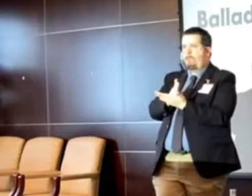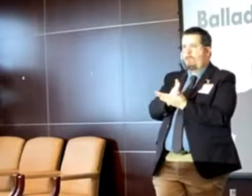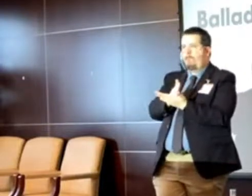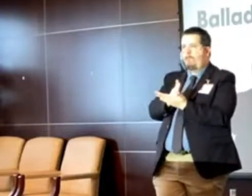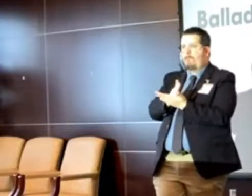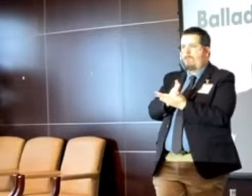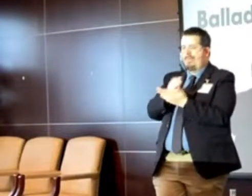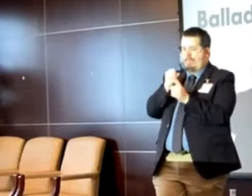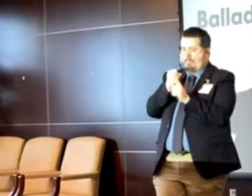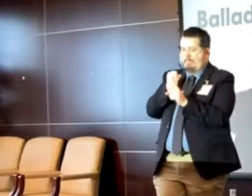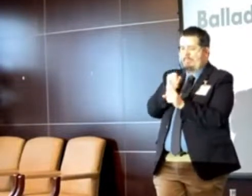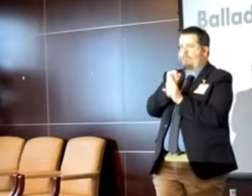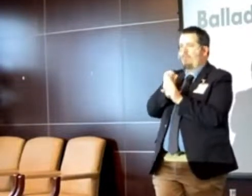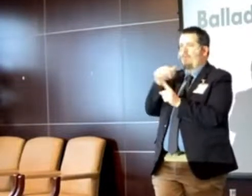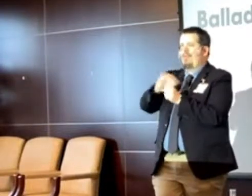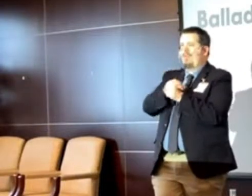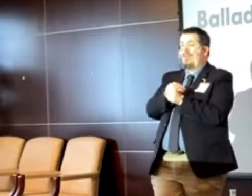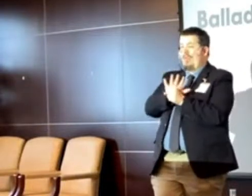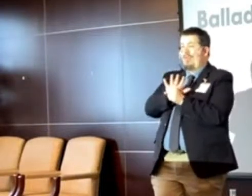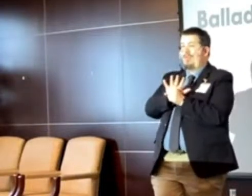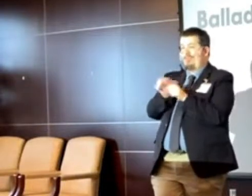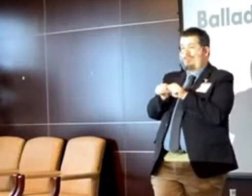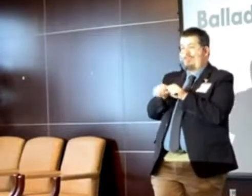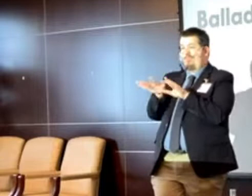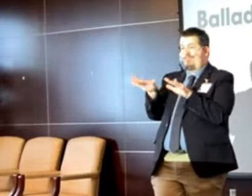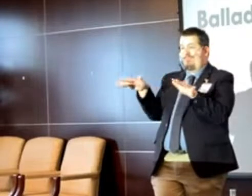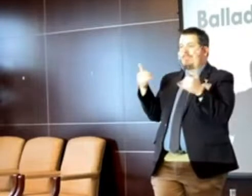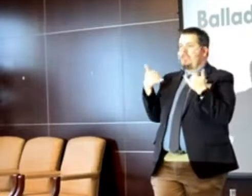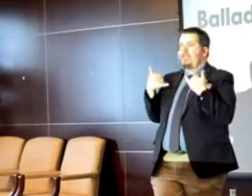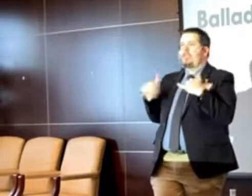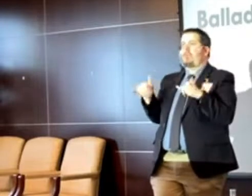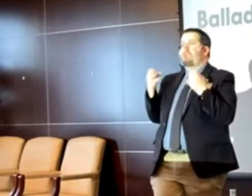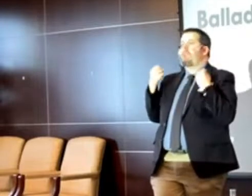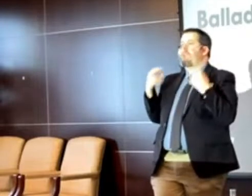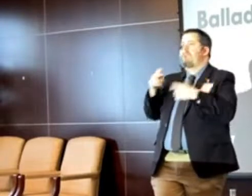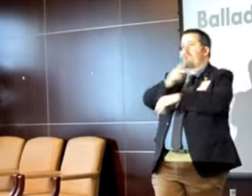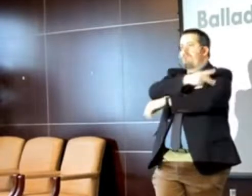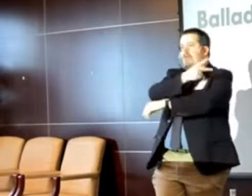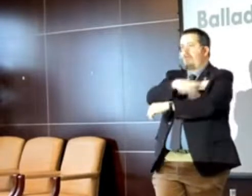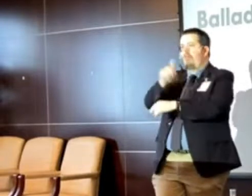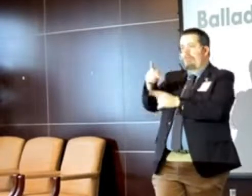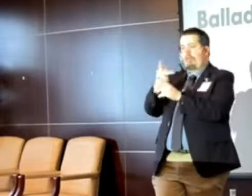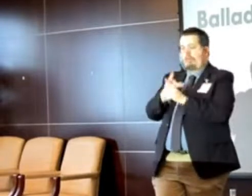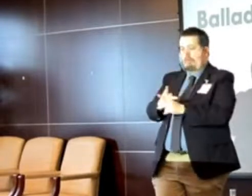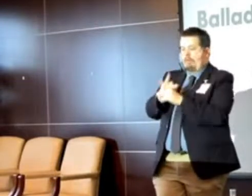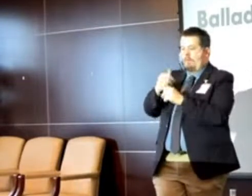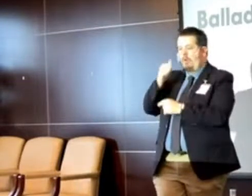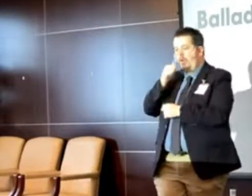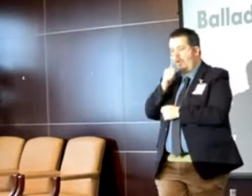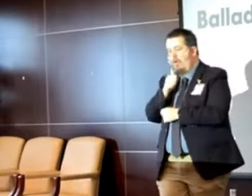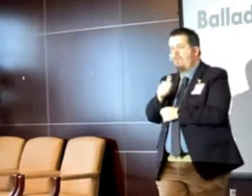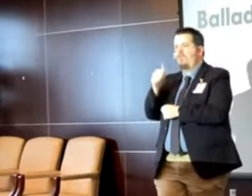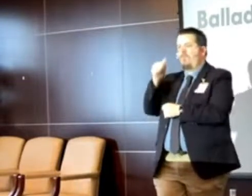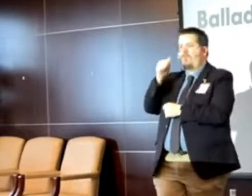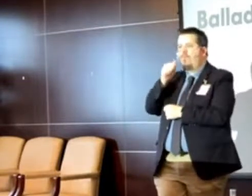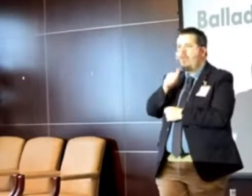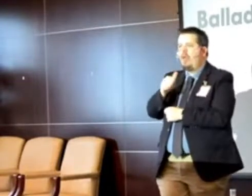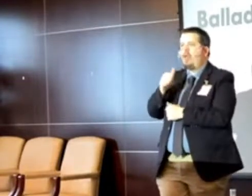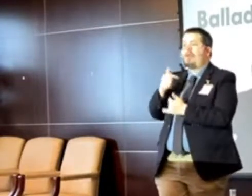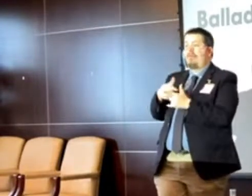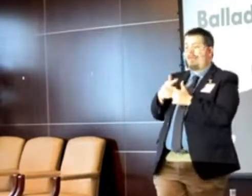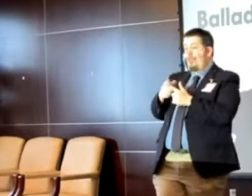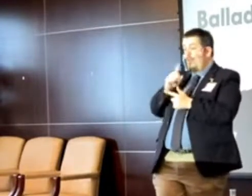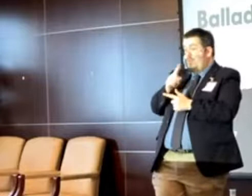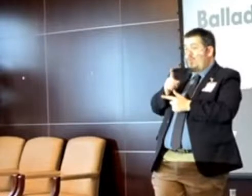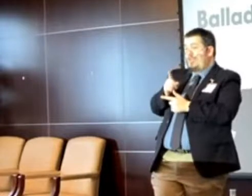being impacted by this pandemic. We still have plenty of patients who need to be taken care of on a daily basis. And while